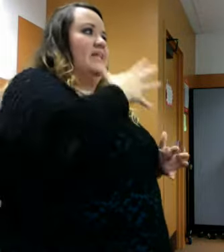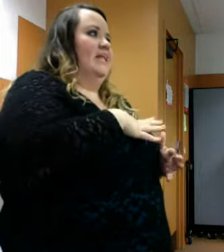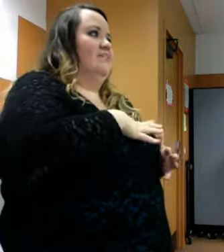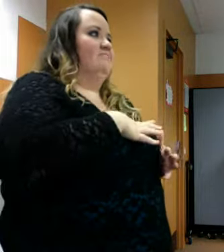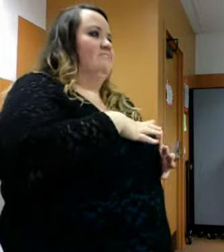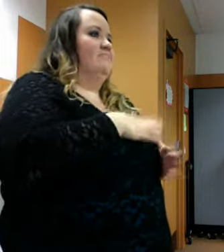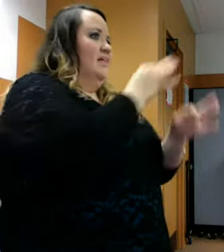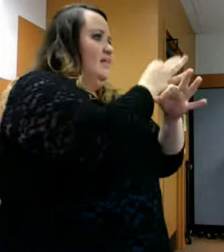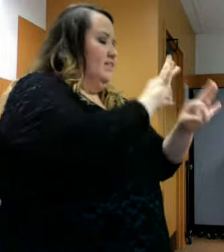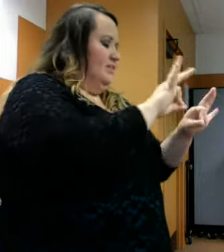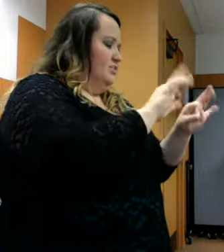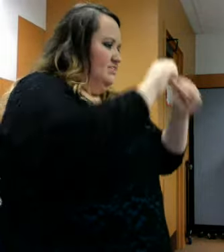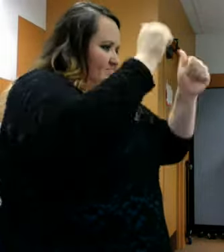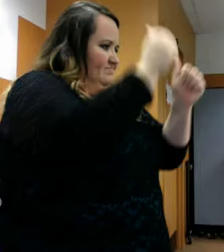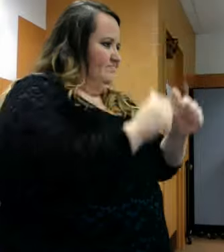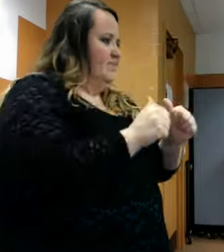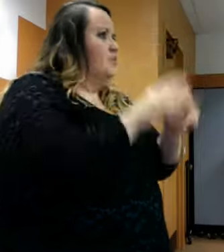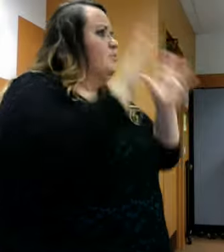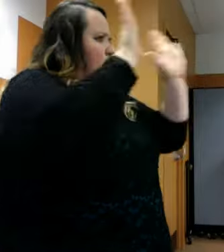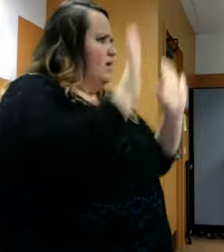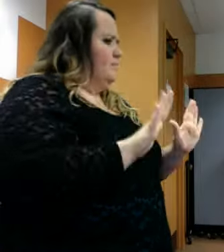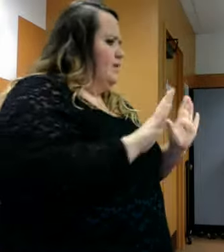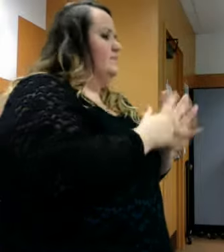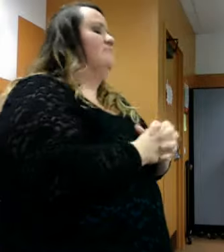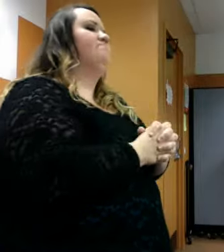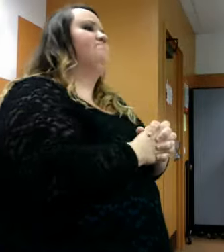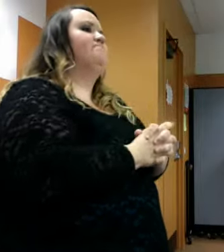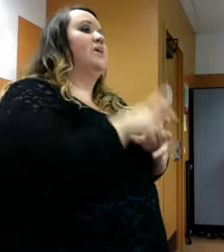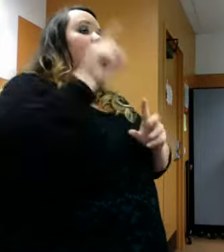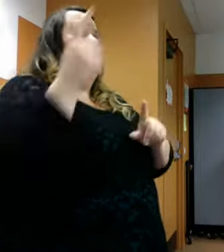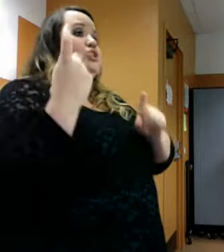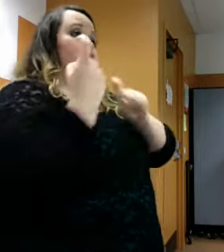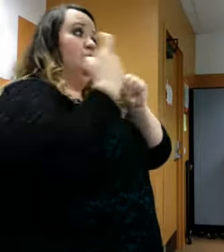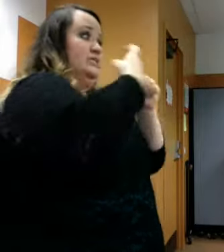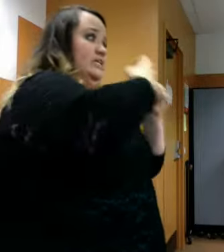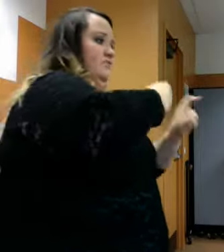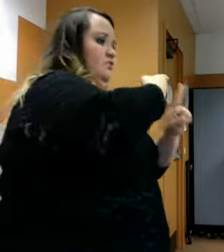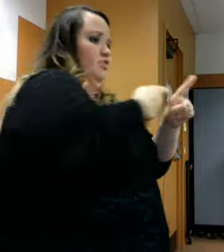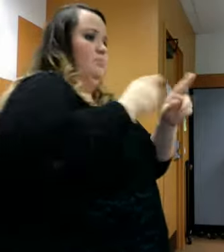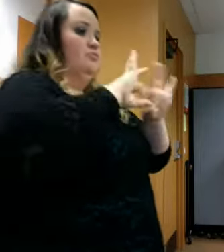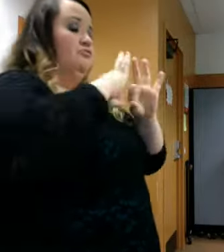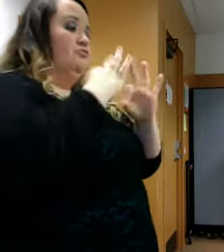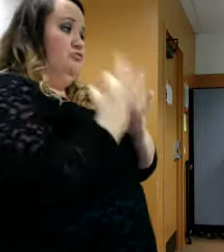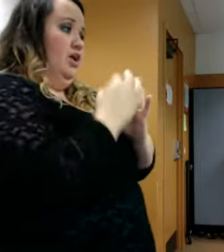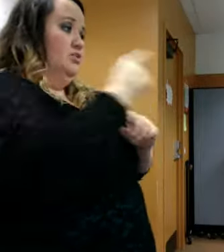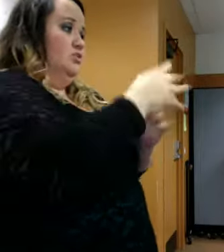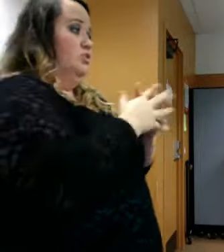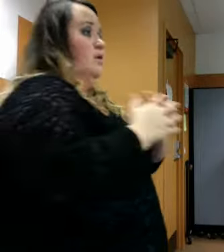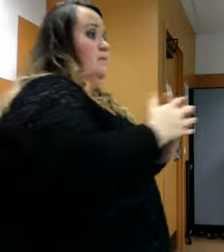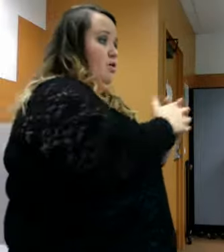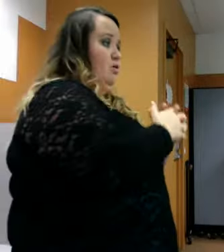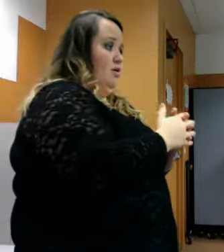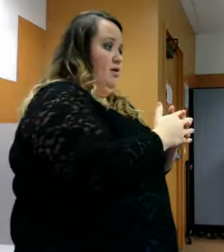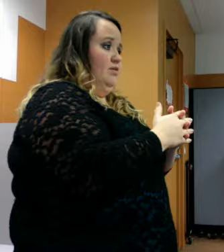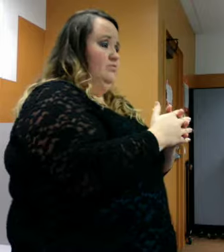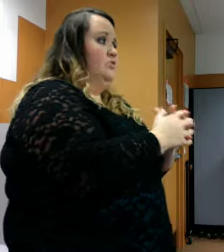She was a gift to the United States from France as a sign of international friendship and put in New York Harbor to welcome immigrants